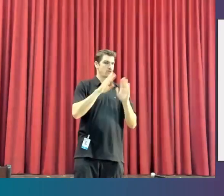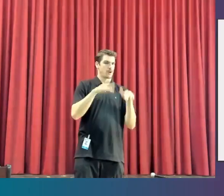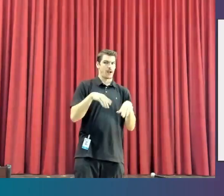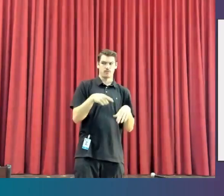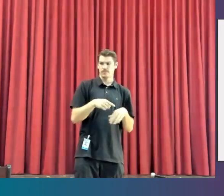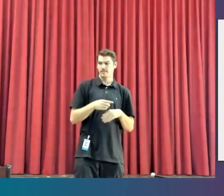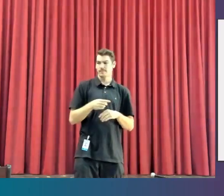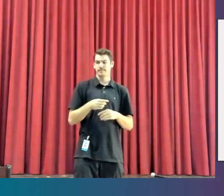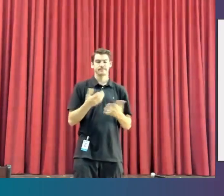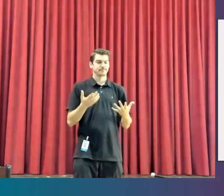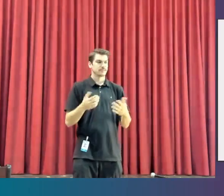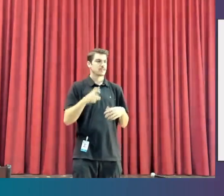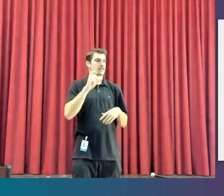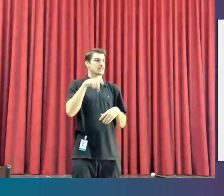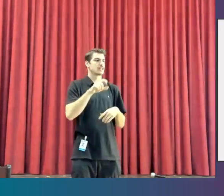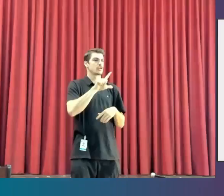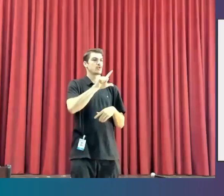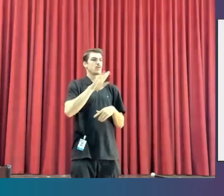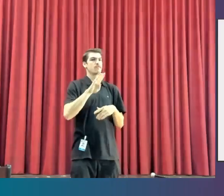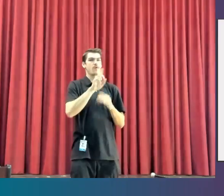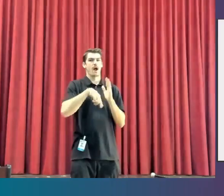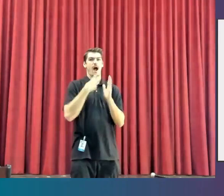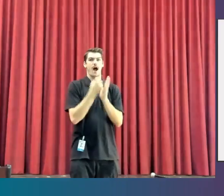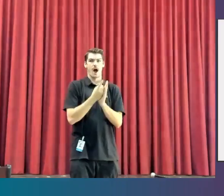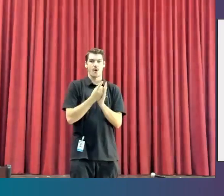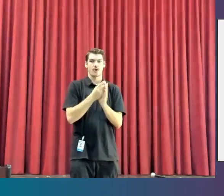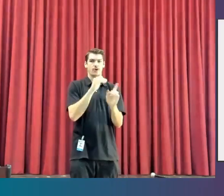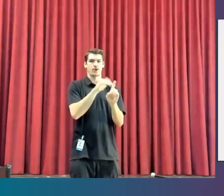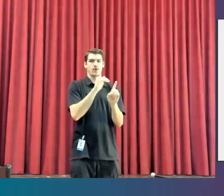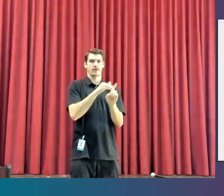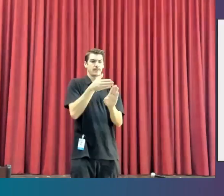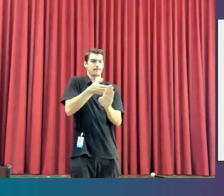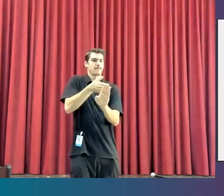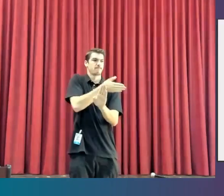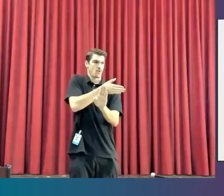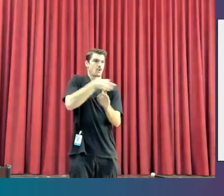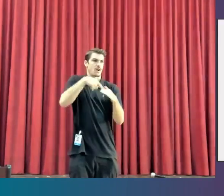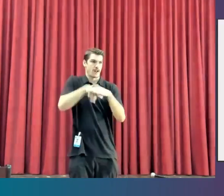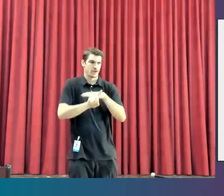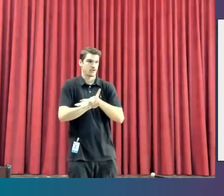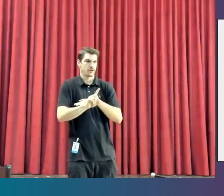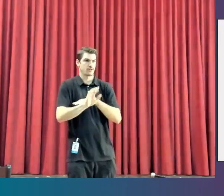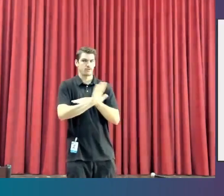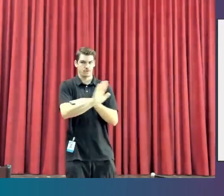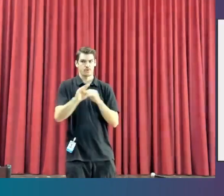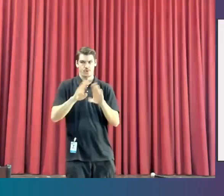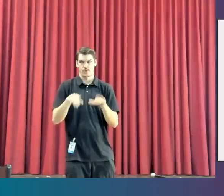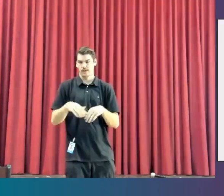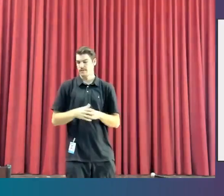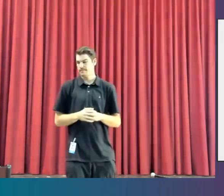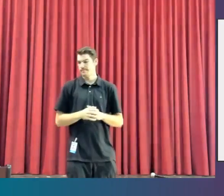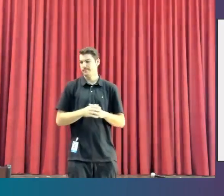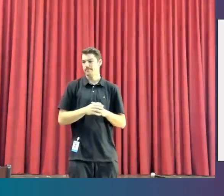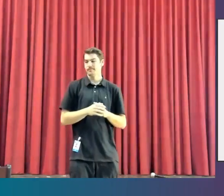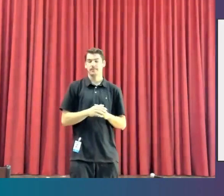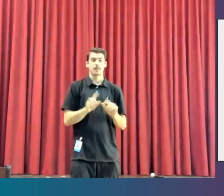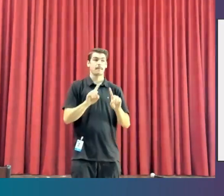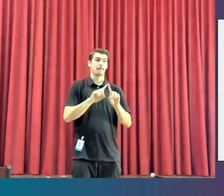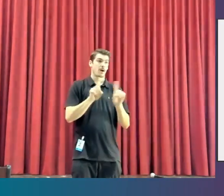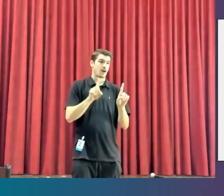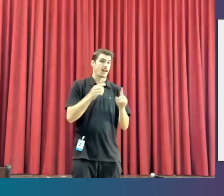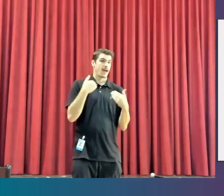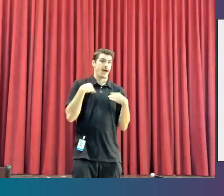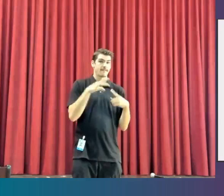give 24-hour notice before they enter your unit. There is an exception